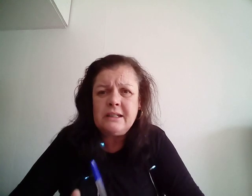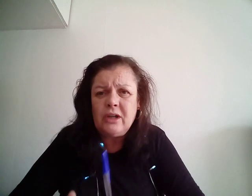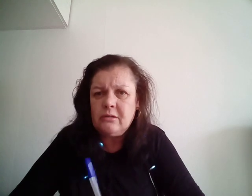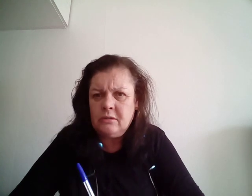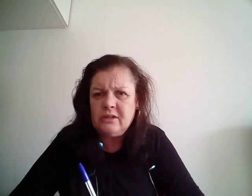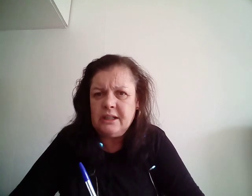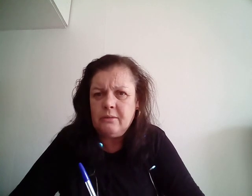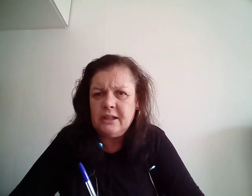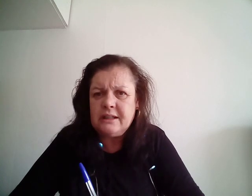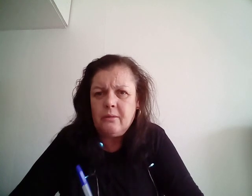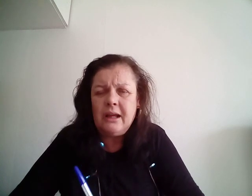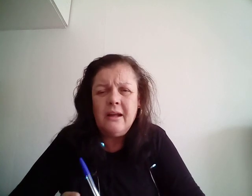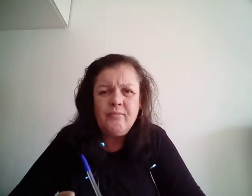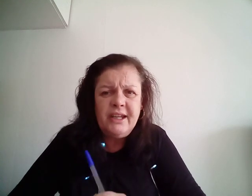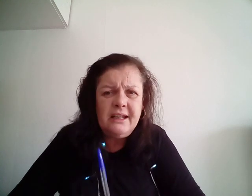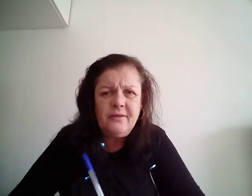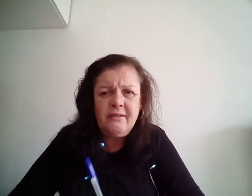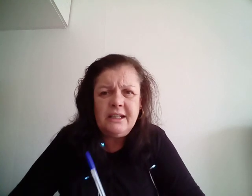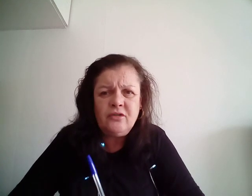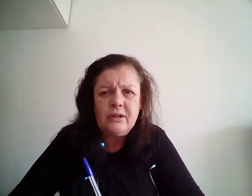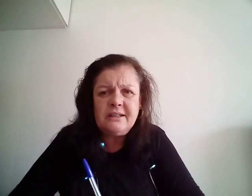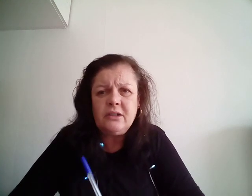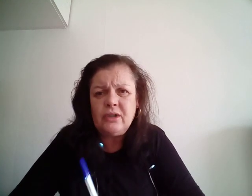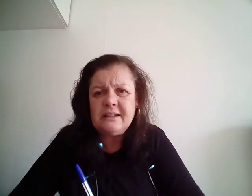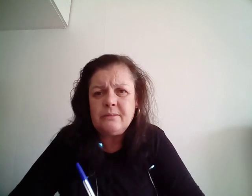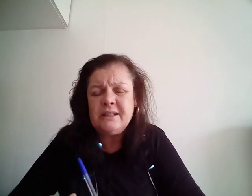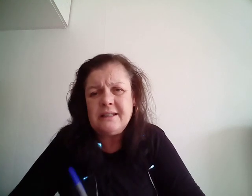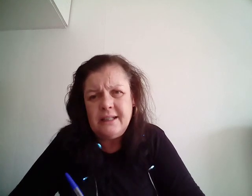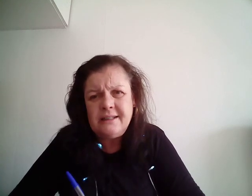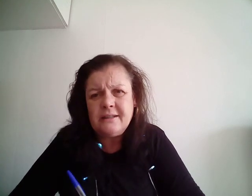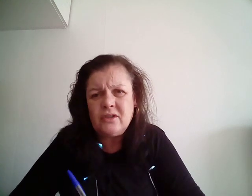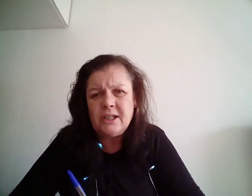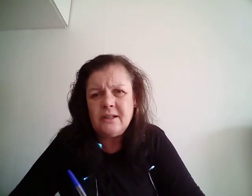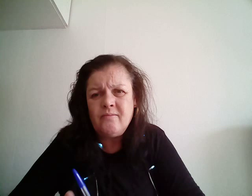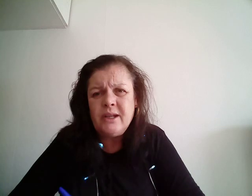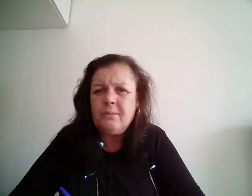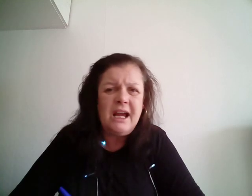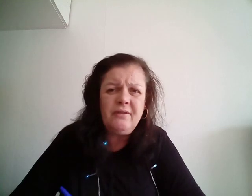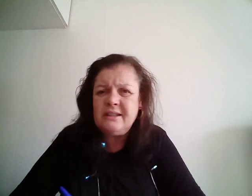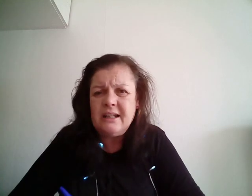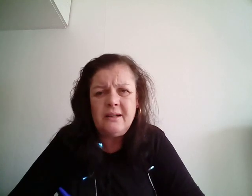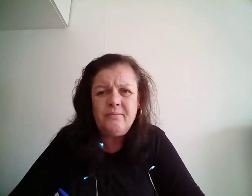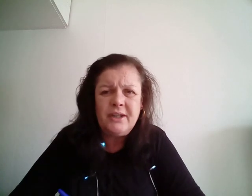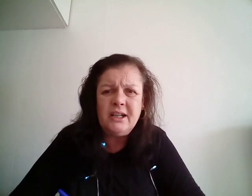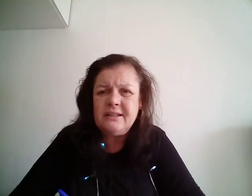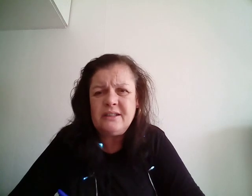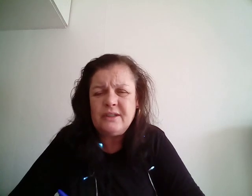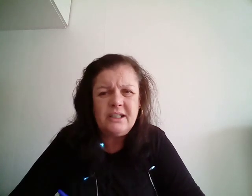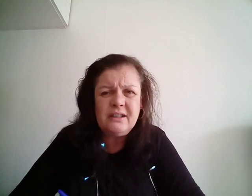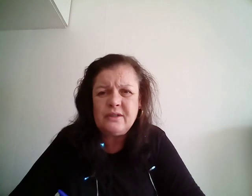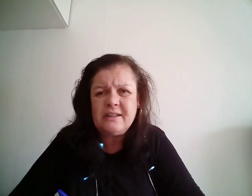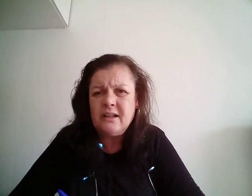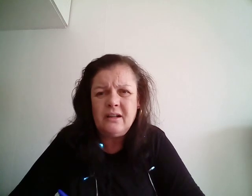interesting not in that way. He is a very interesting gentleman to listen to. But I haven't heard his videos for so